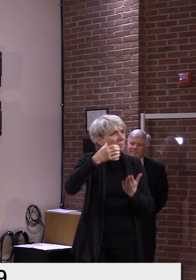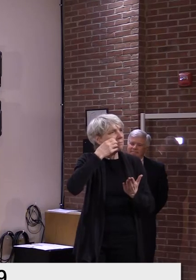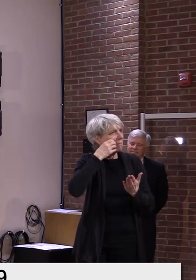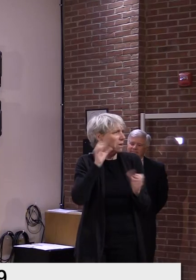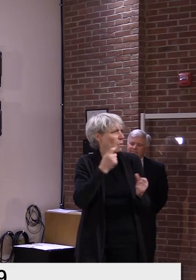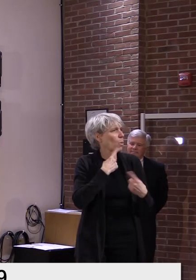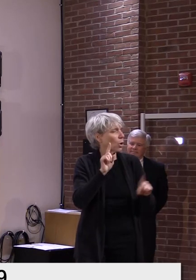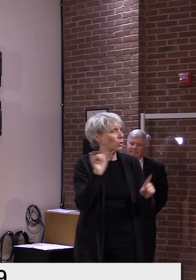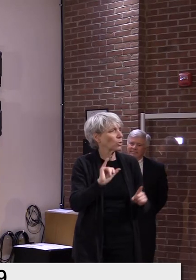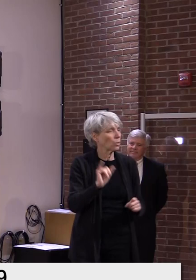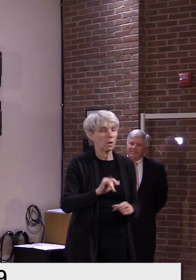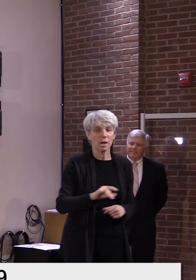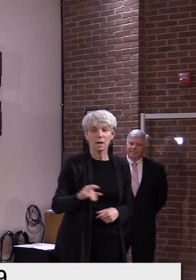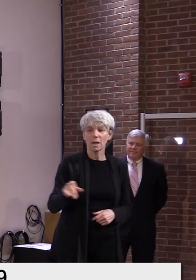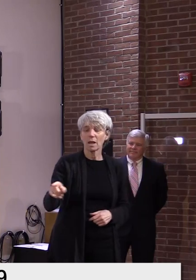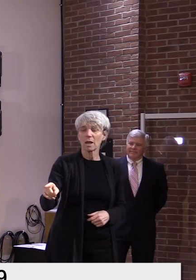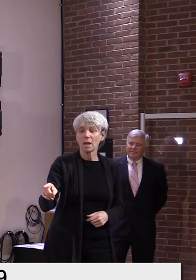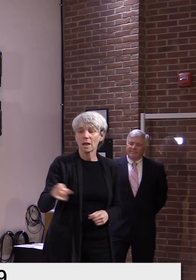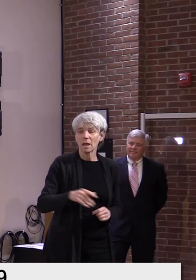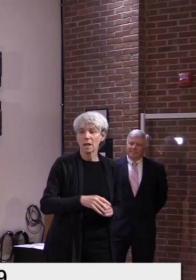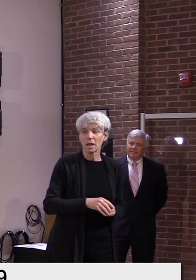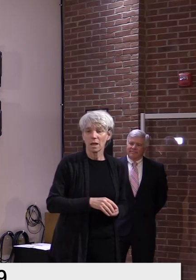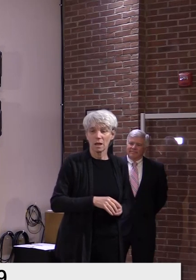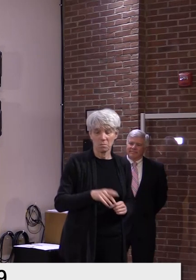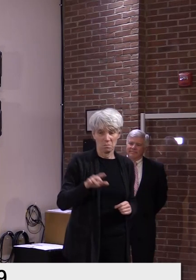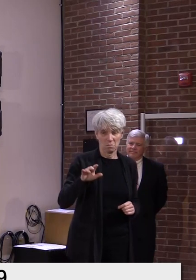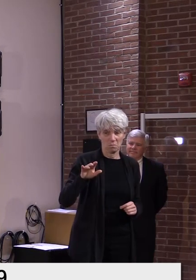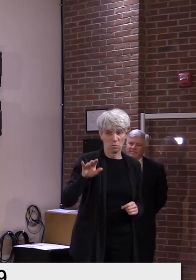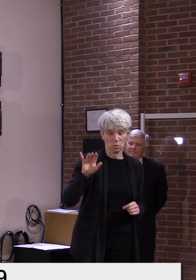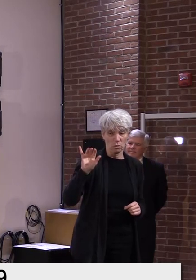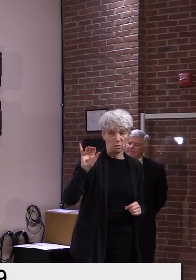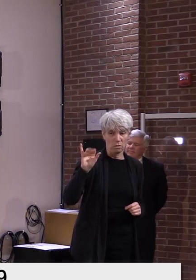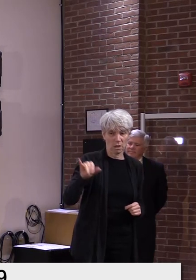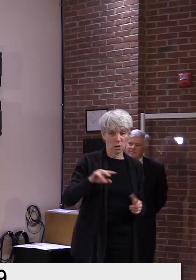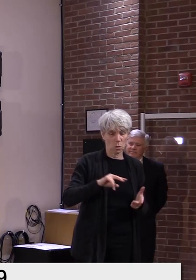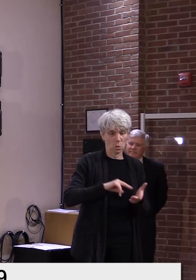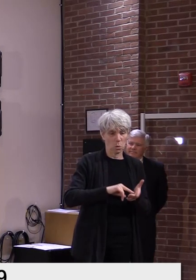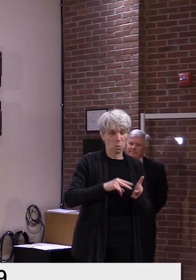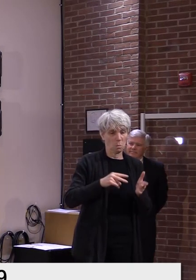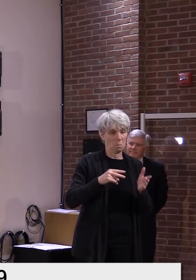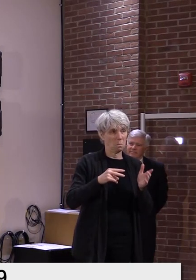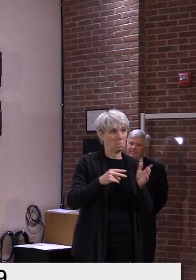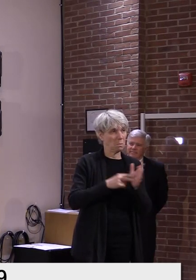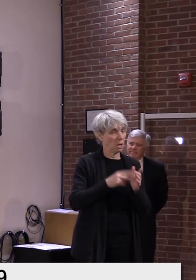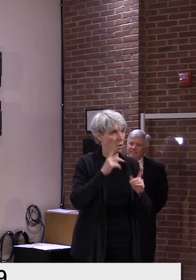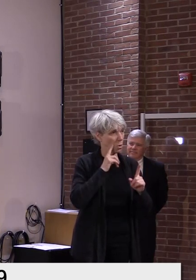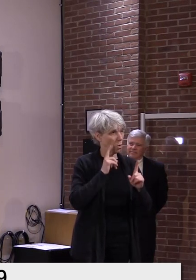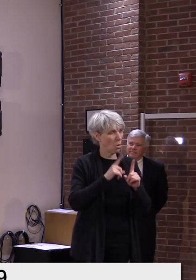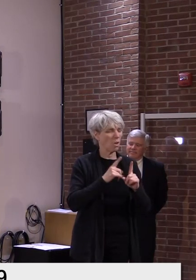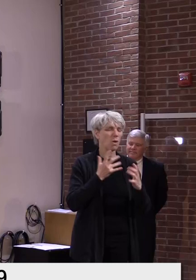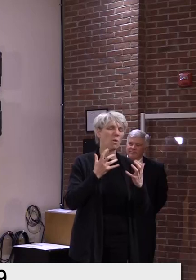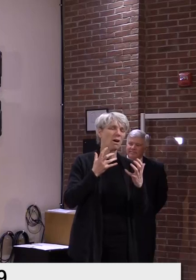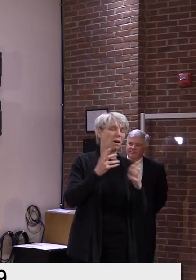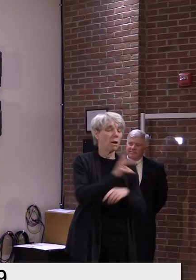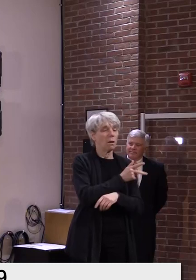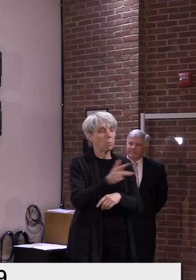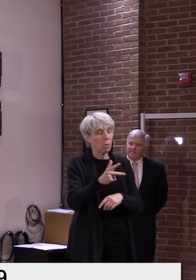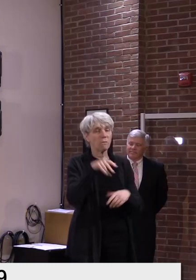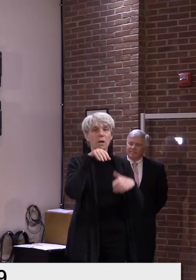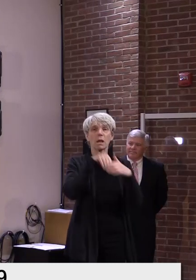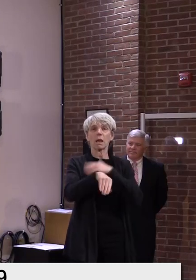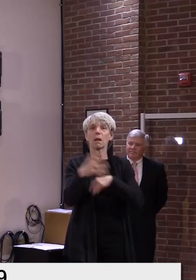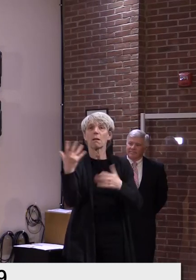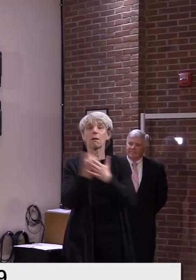But the true, just spontaneous walk-in, what's the best advice there? Well, again,